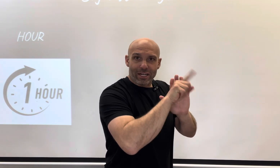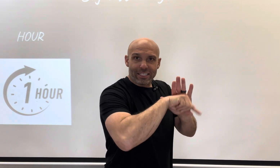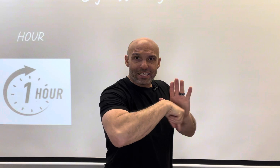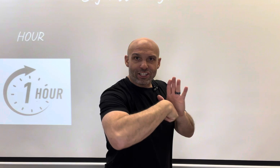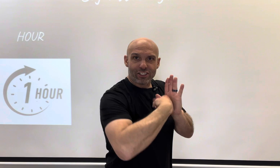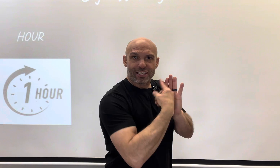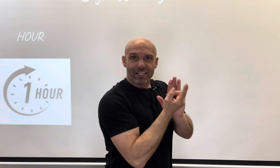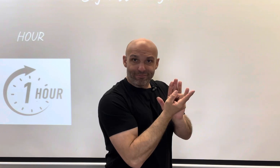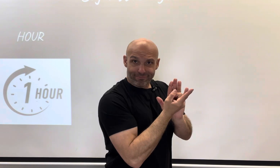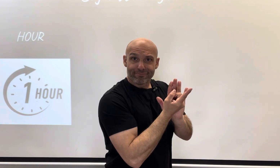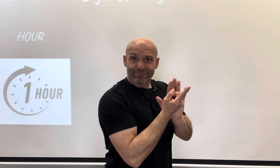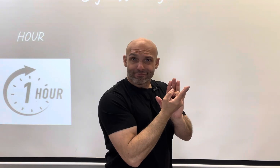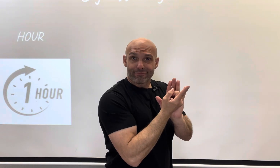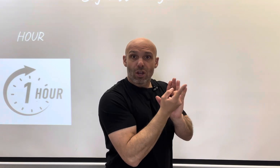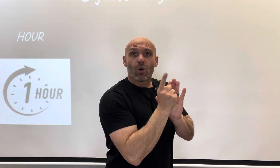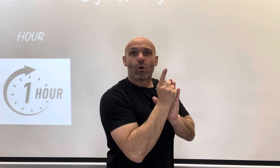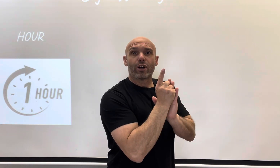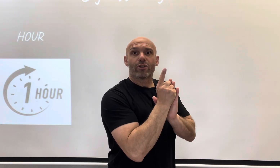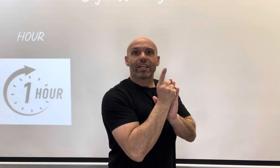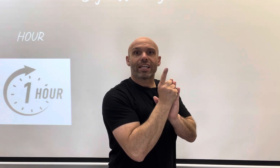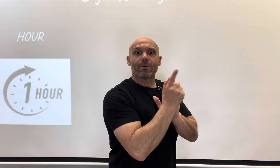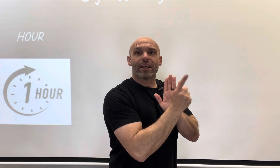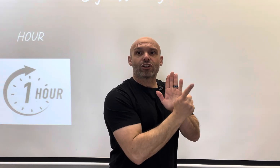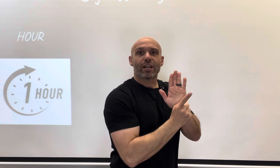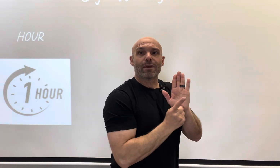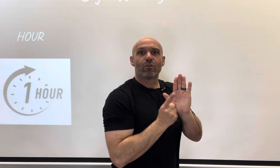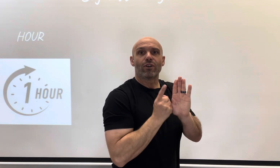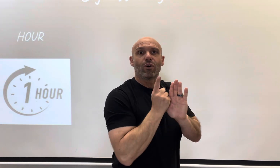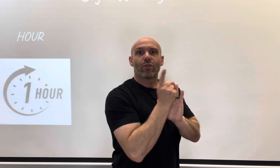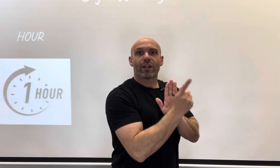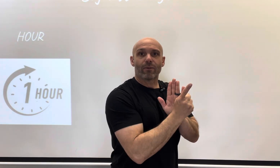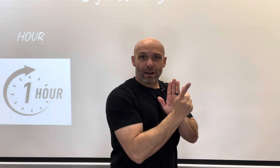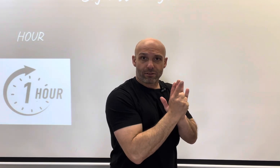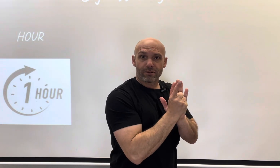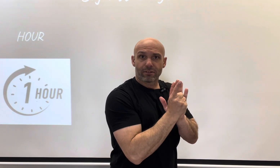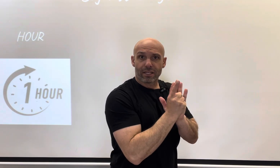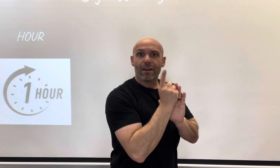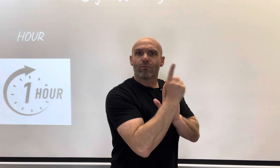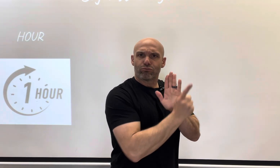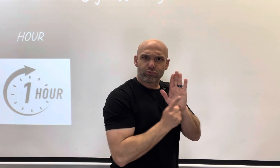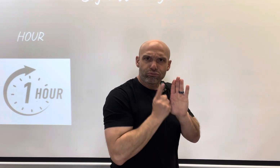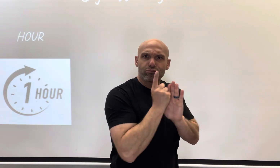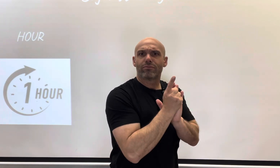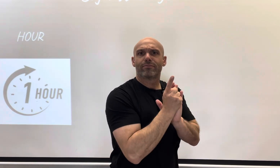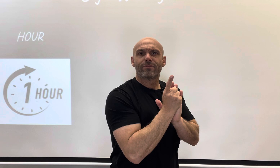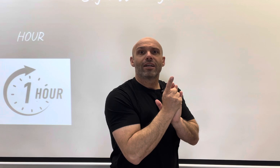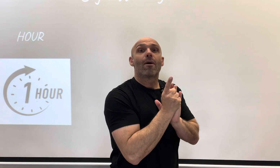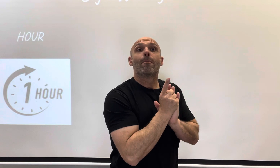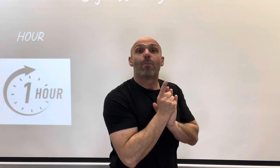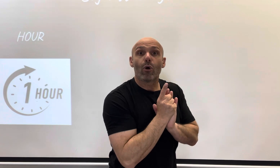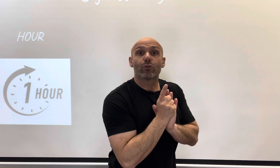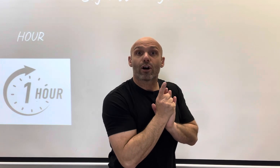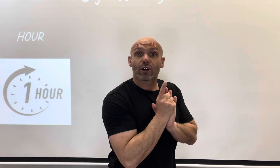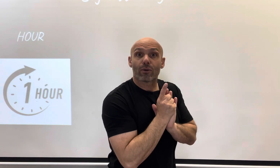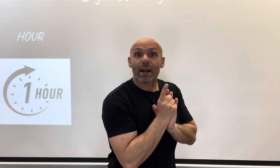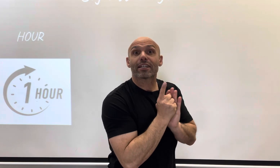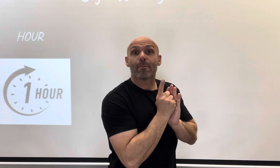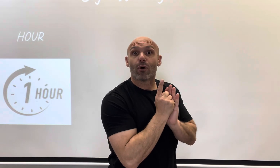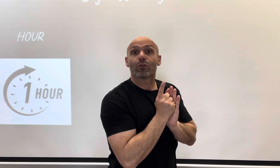as I just did, or you can keep your hand straight and move the whole thing around, okay? Both are correct and both are